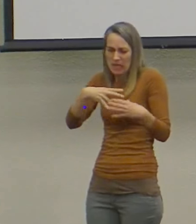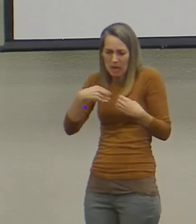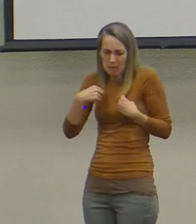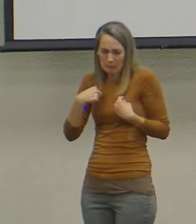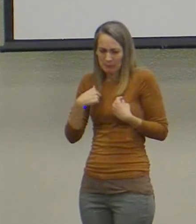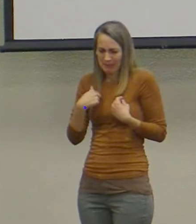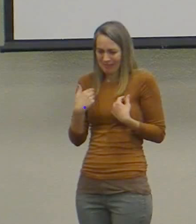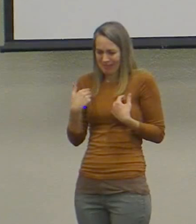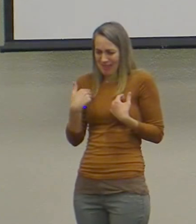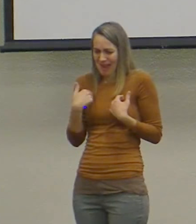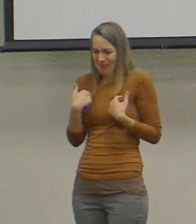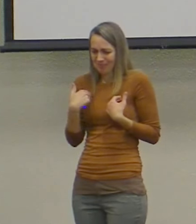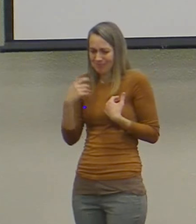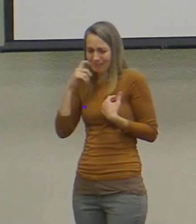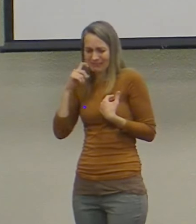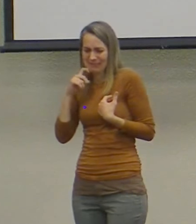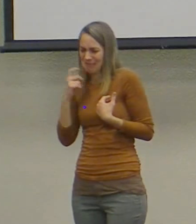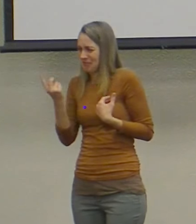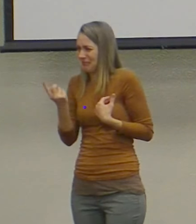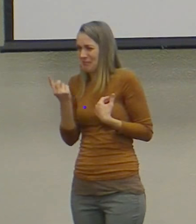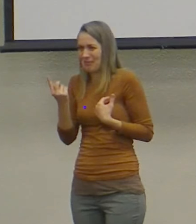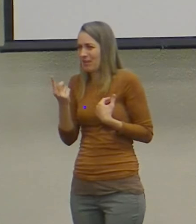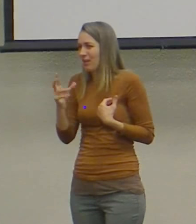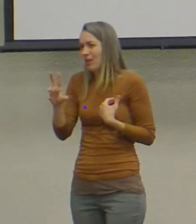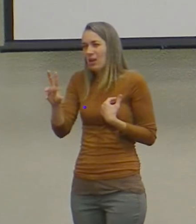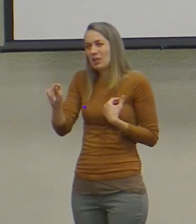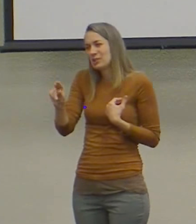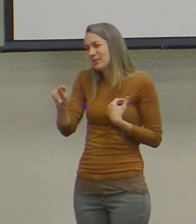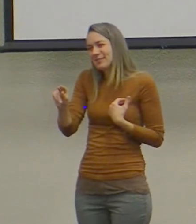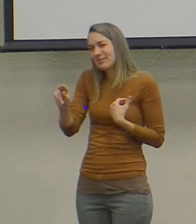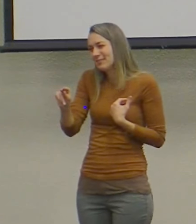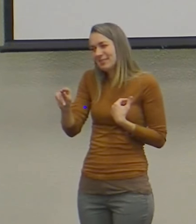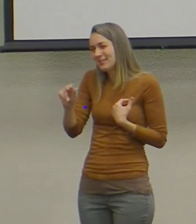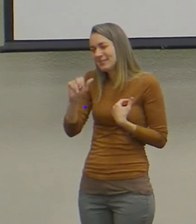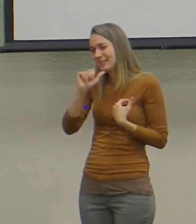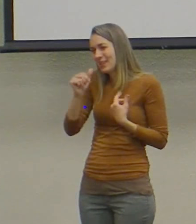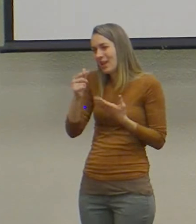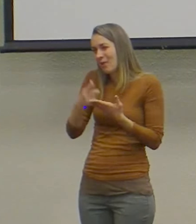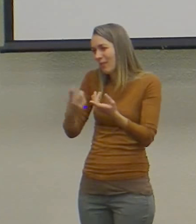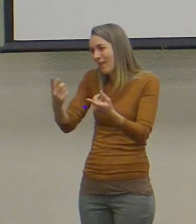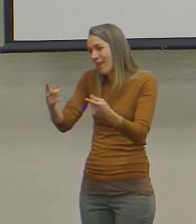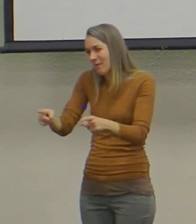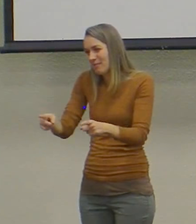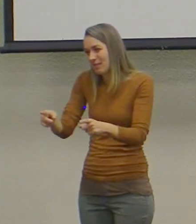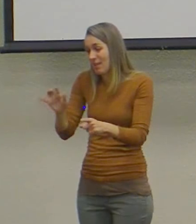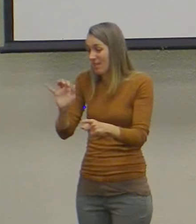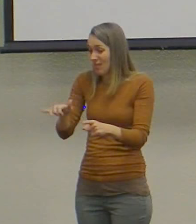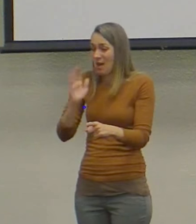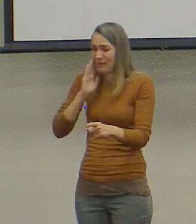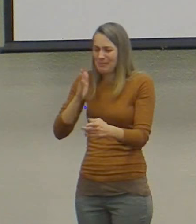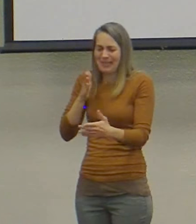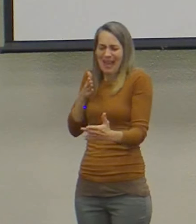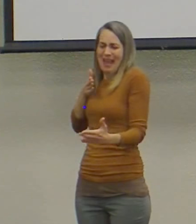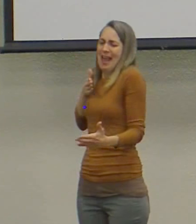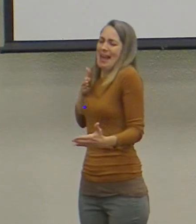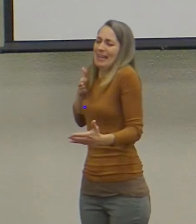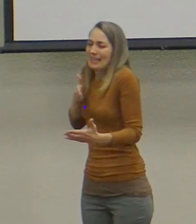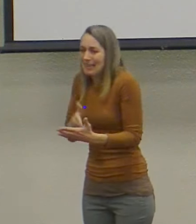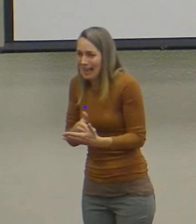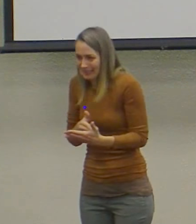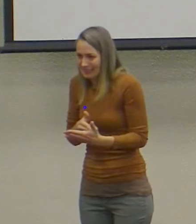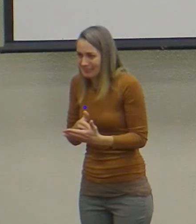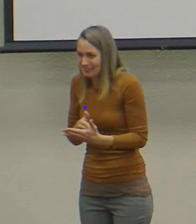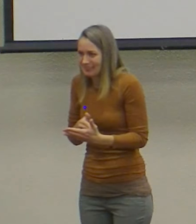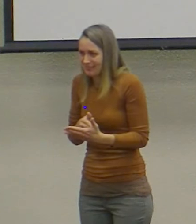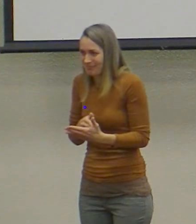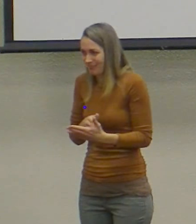have relations. But that's not at all. That would be totally against the integrity and character